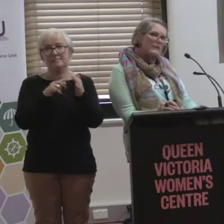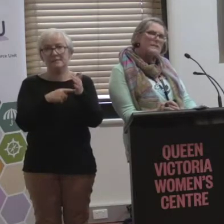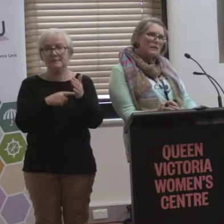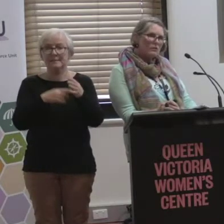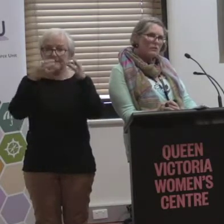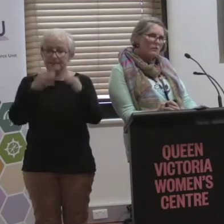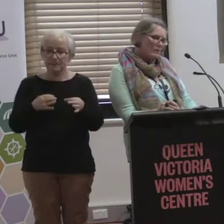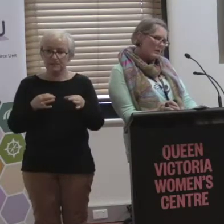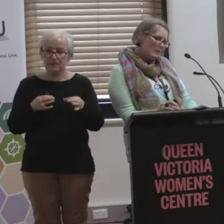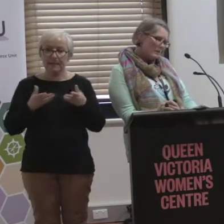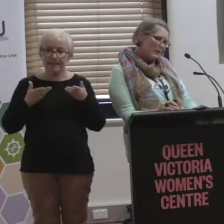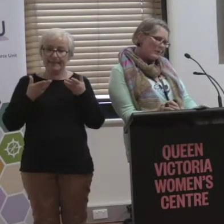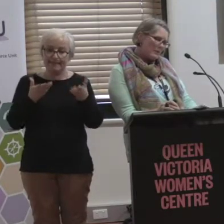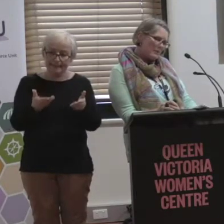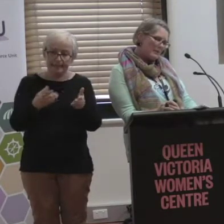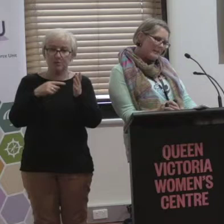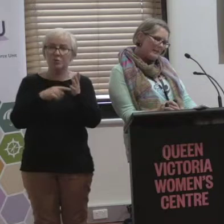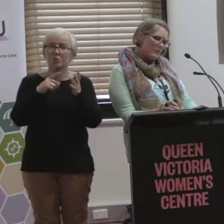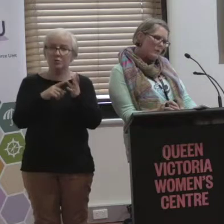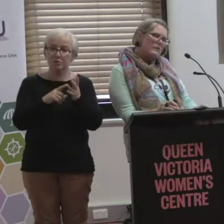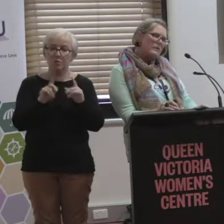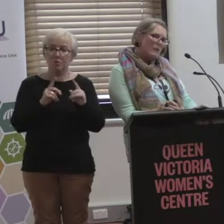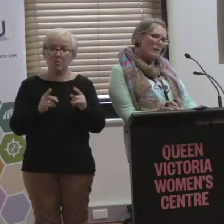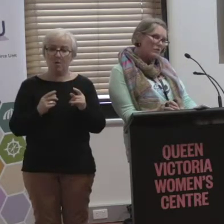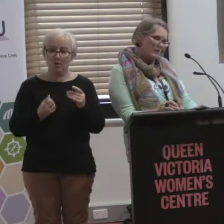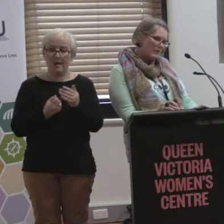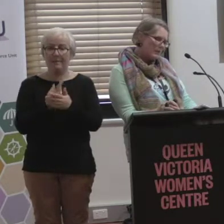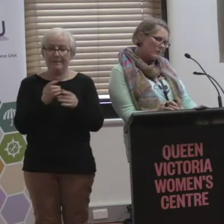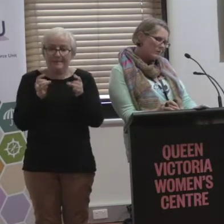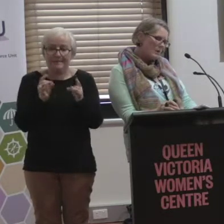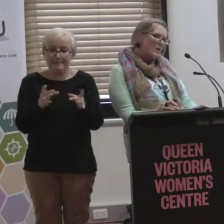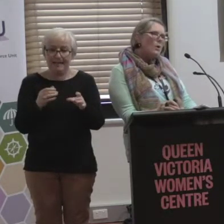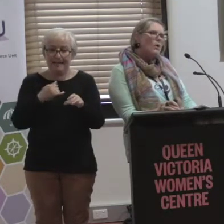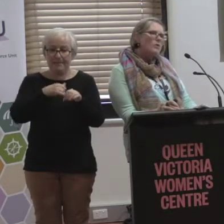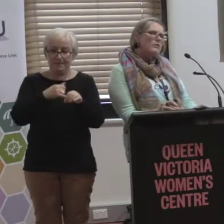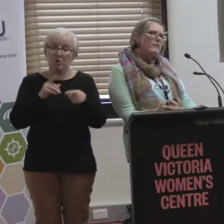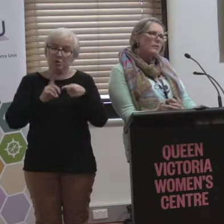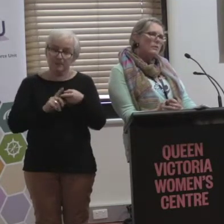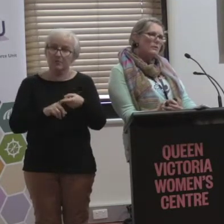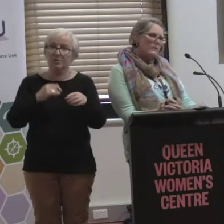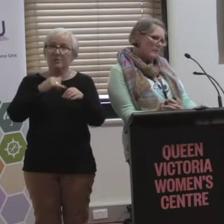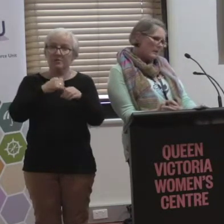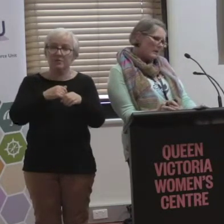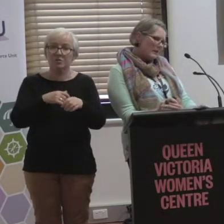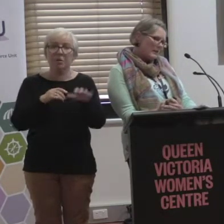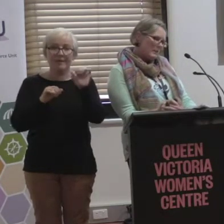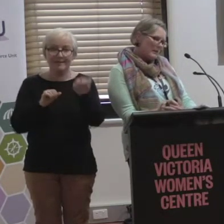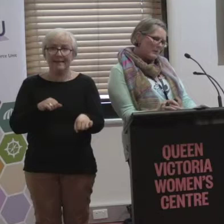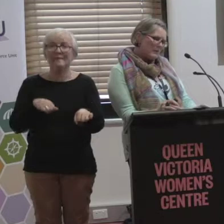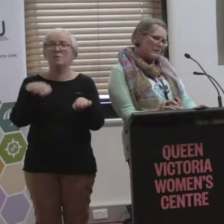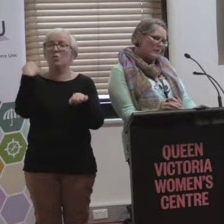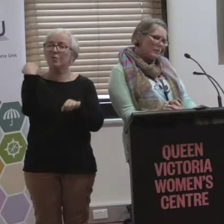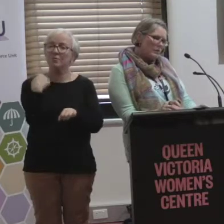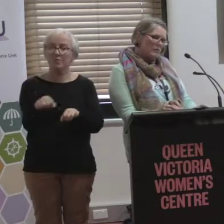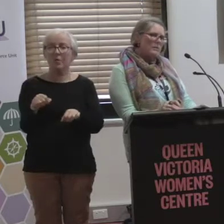to consent to the proposed commencement or continuation of the medical treatment, or refuse the